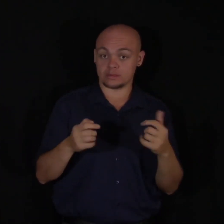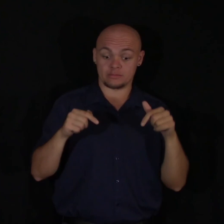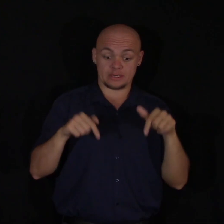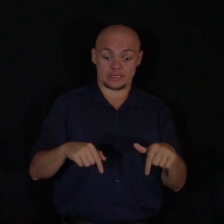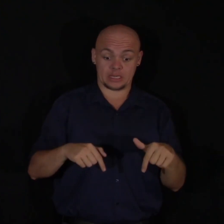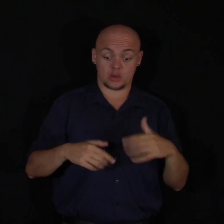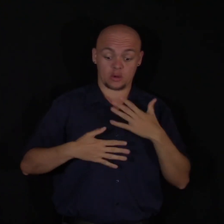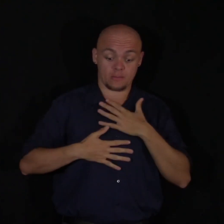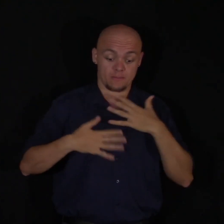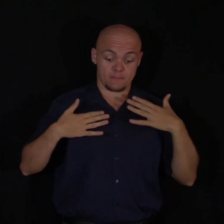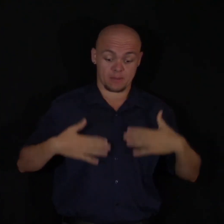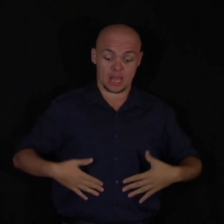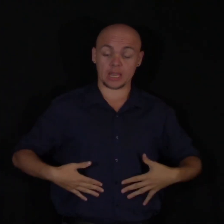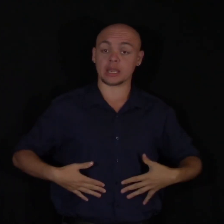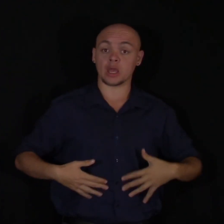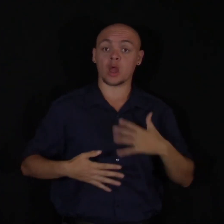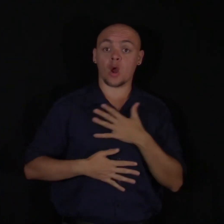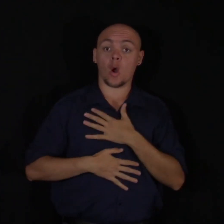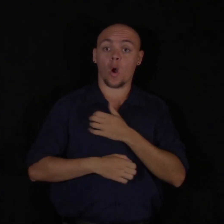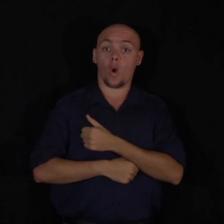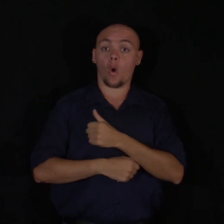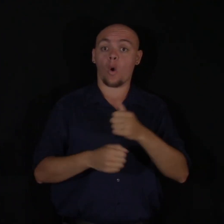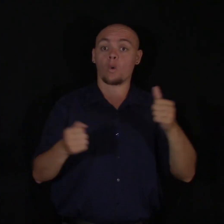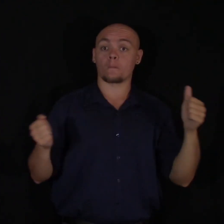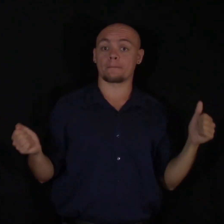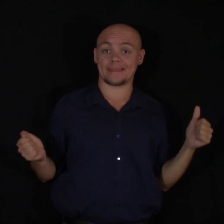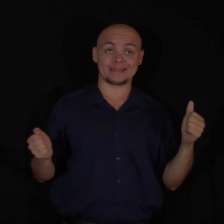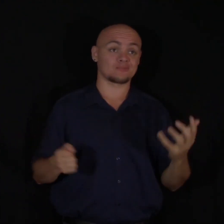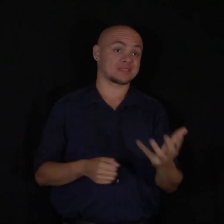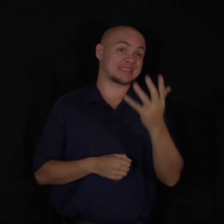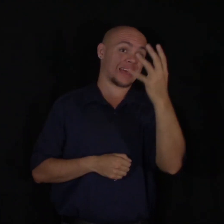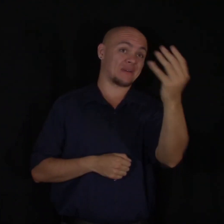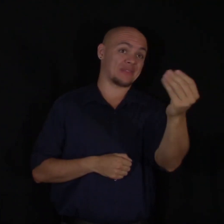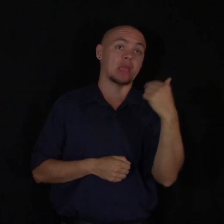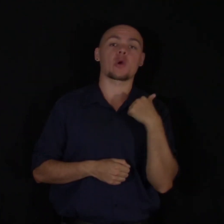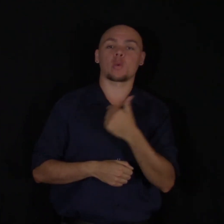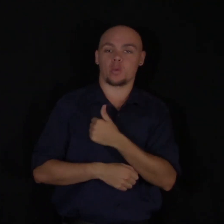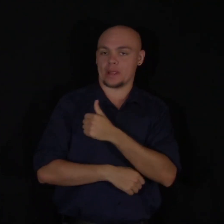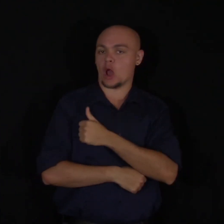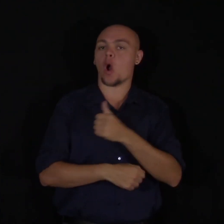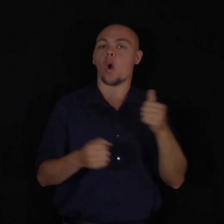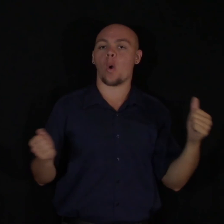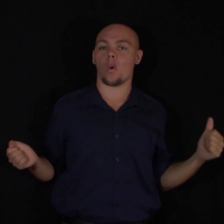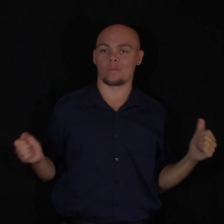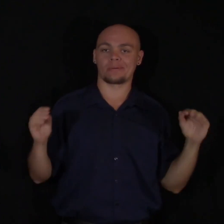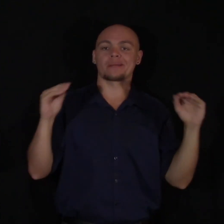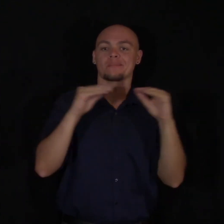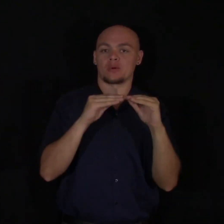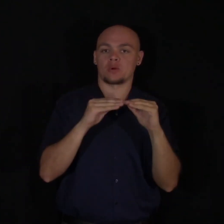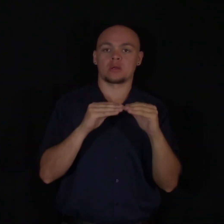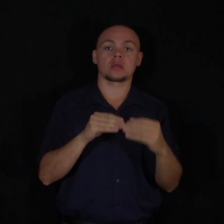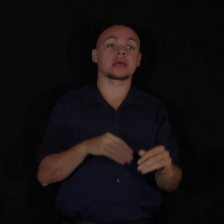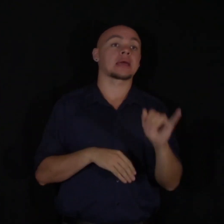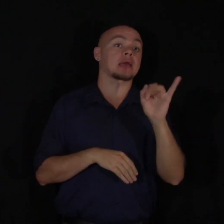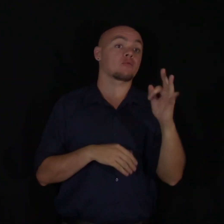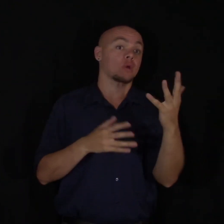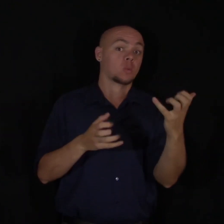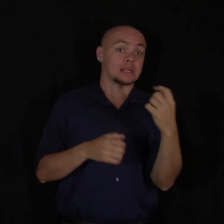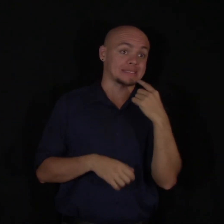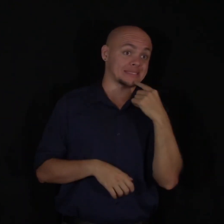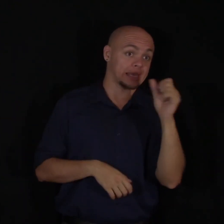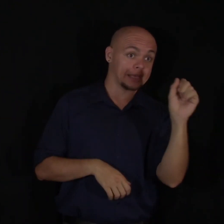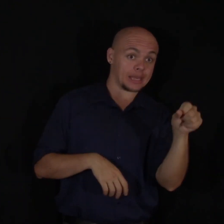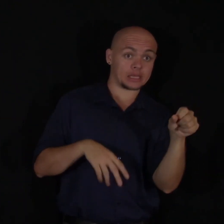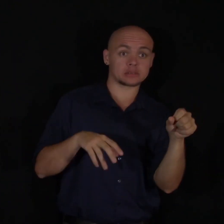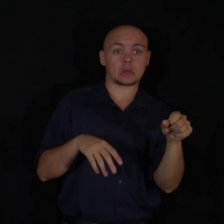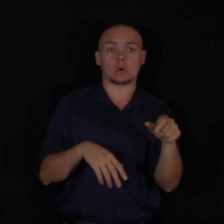here, we're open to what's out there. The opportunity to say yes if we want to, or no